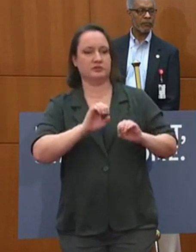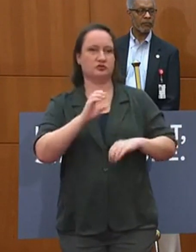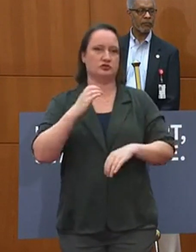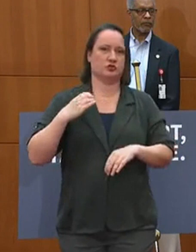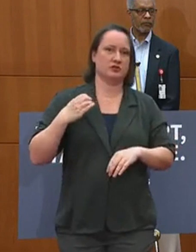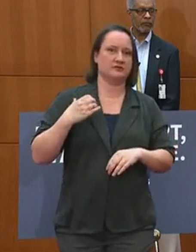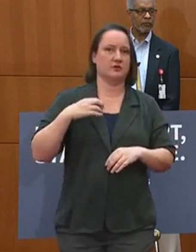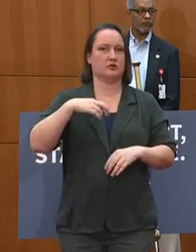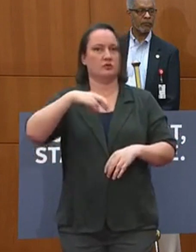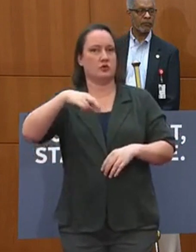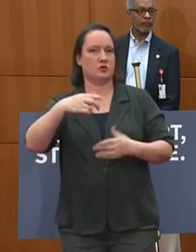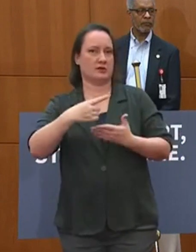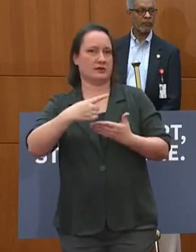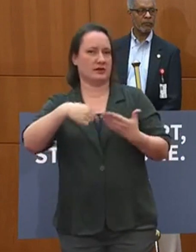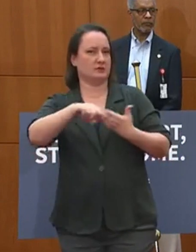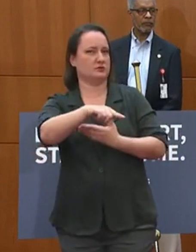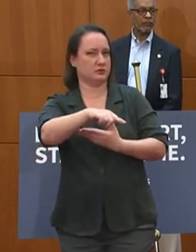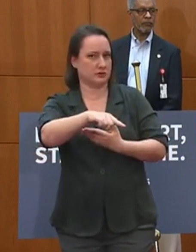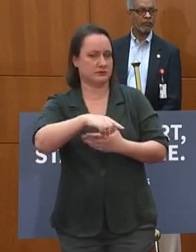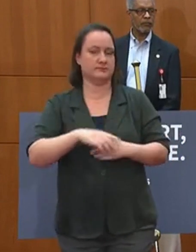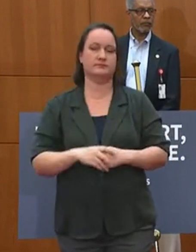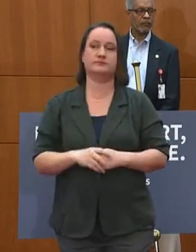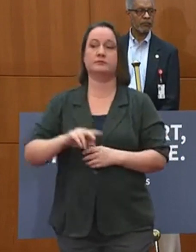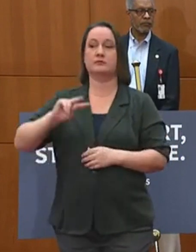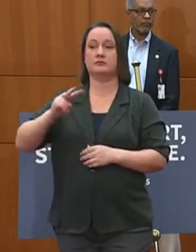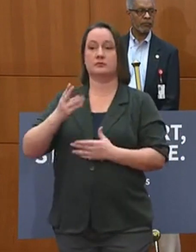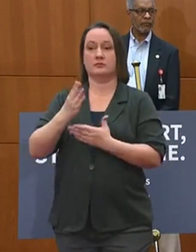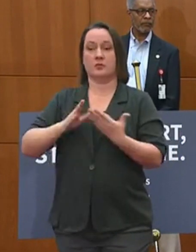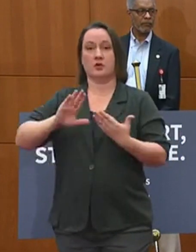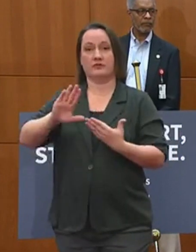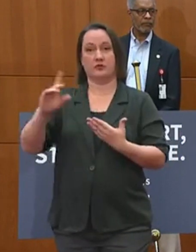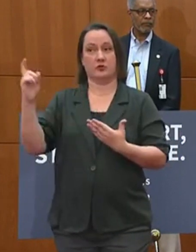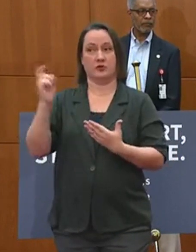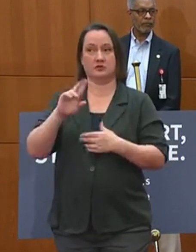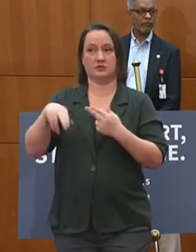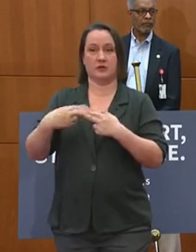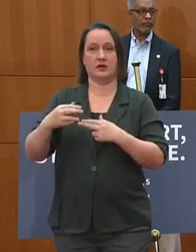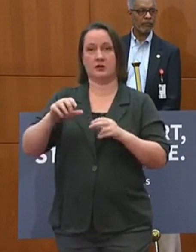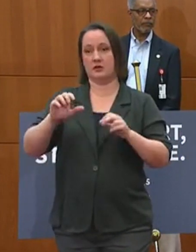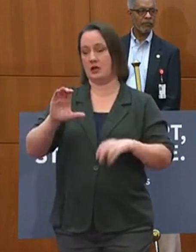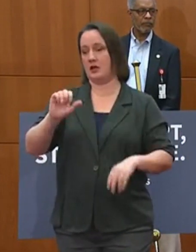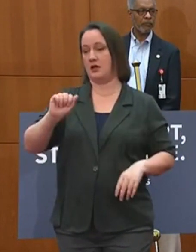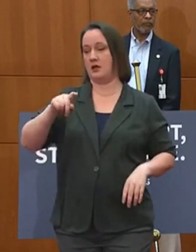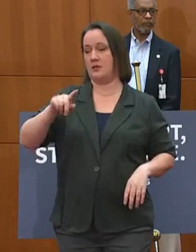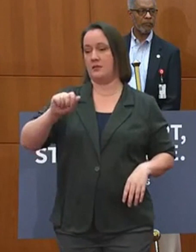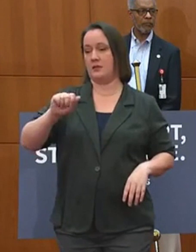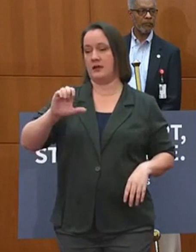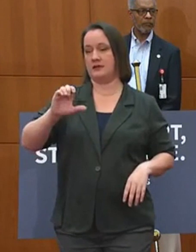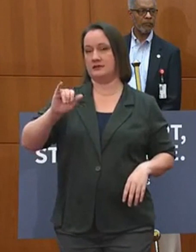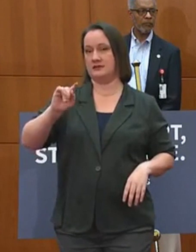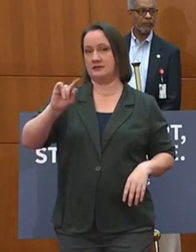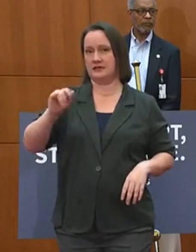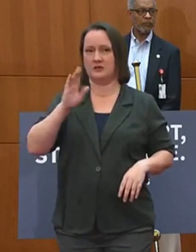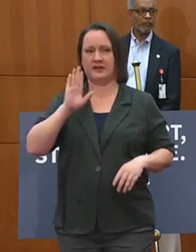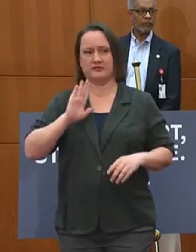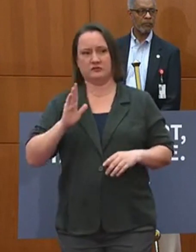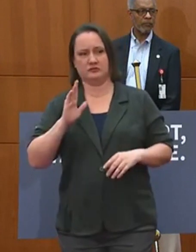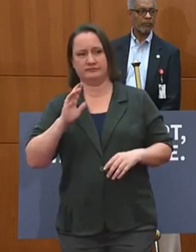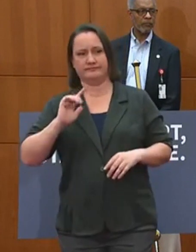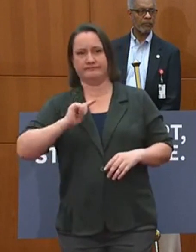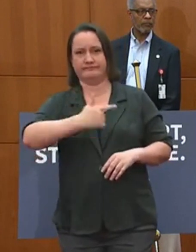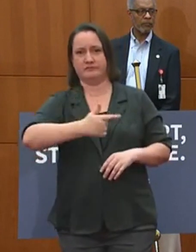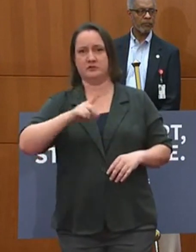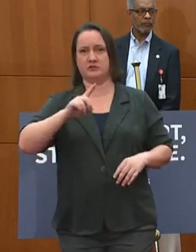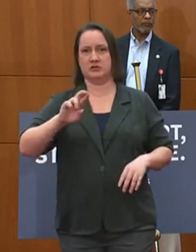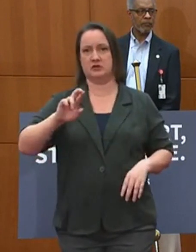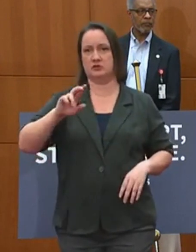week. With respect to the second part of your question regarding capacity, and I'm going to have to defer to Dr. Carey regarding the